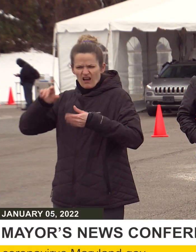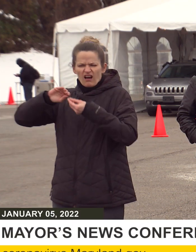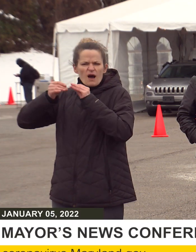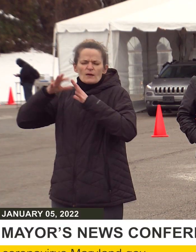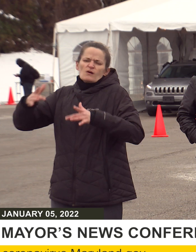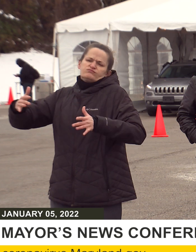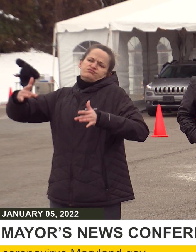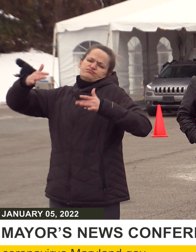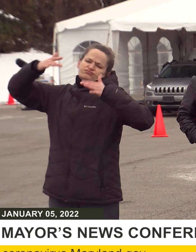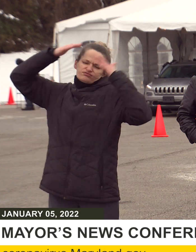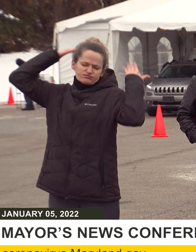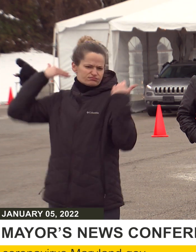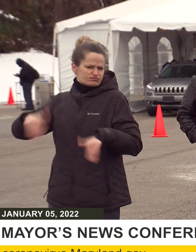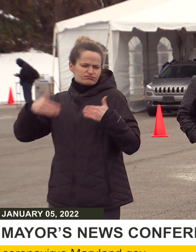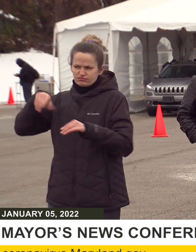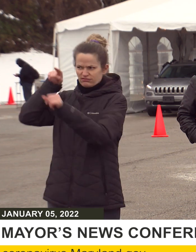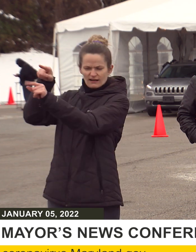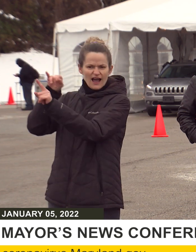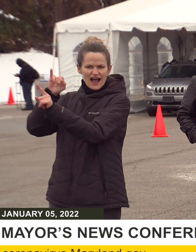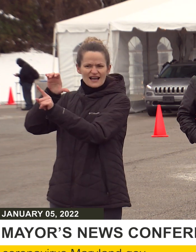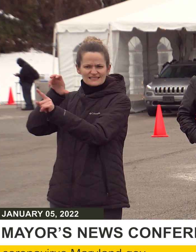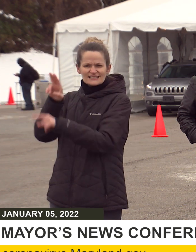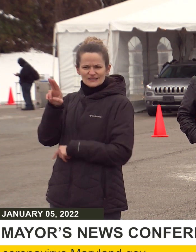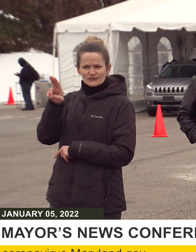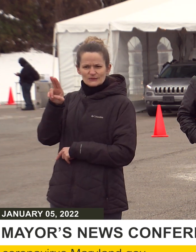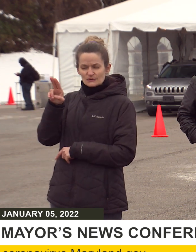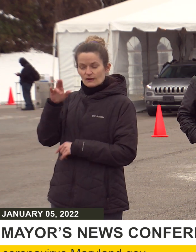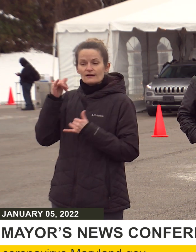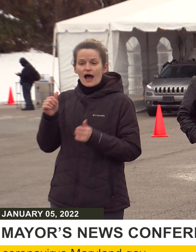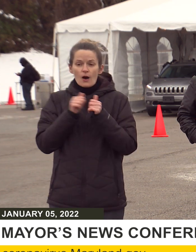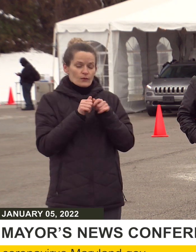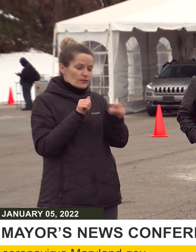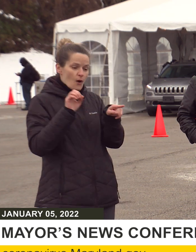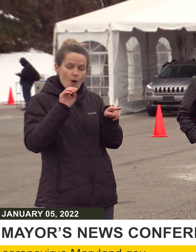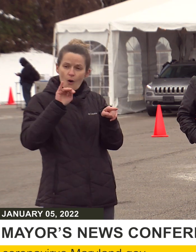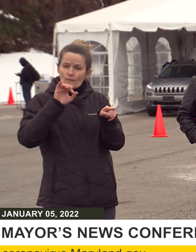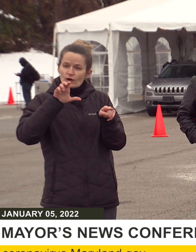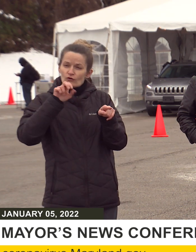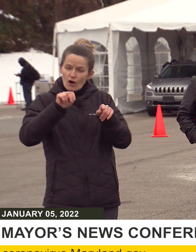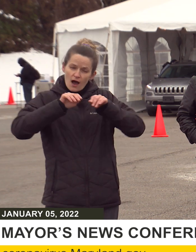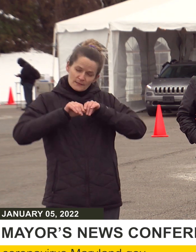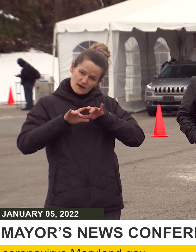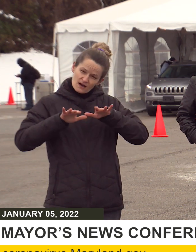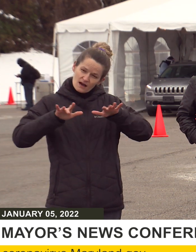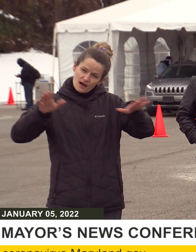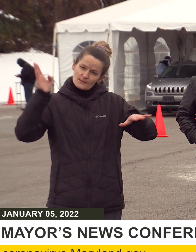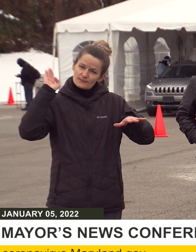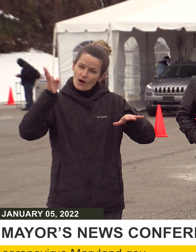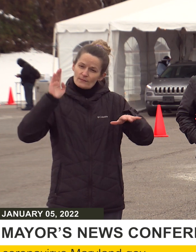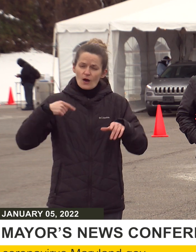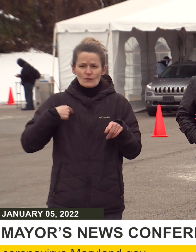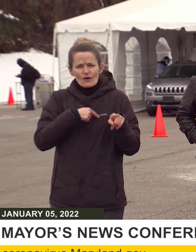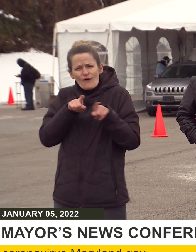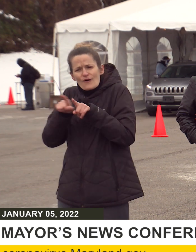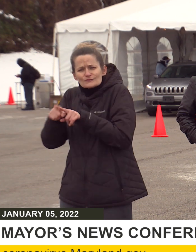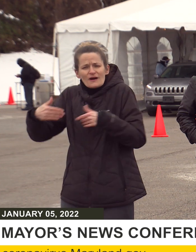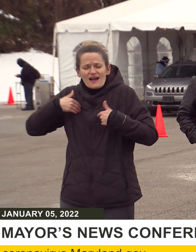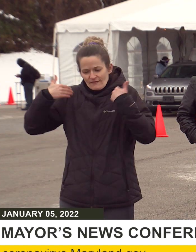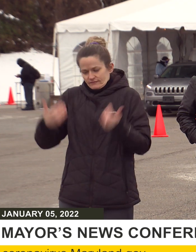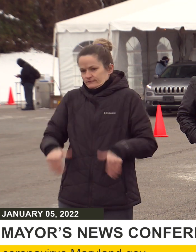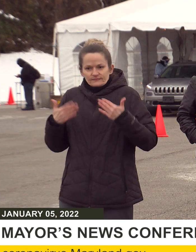with the spread of the Omicron variant as reported nationwide, Baltimore City is also experiencing notable increases in